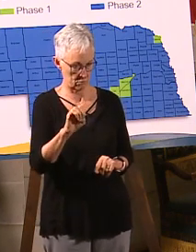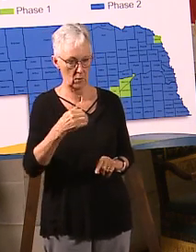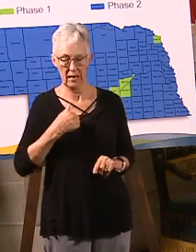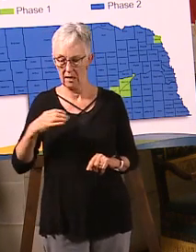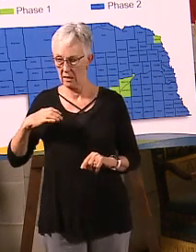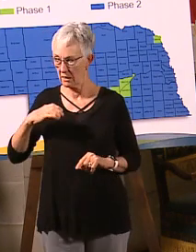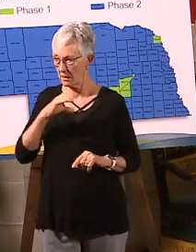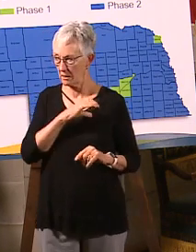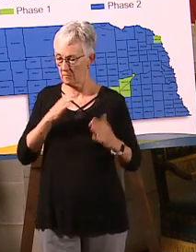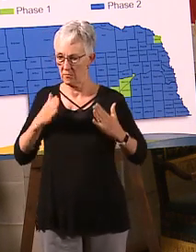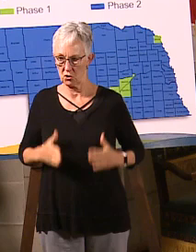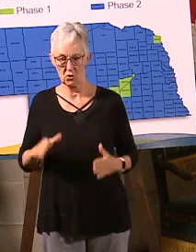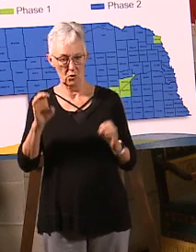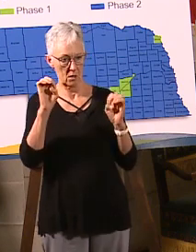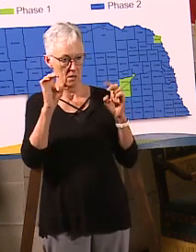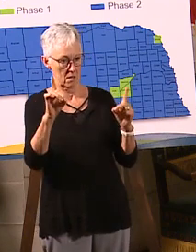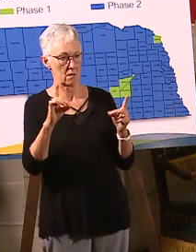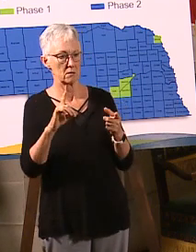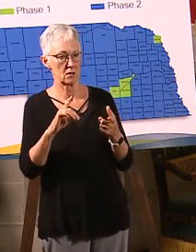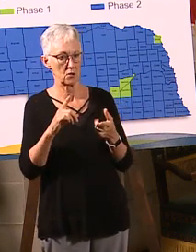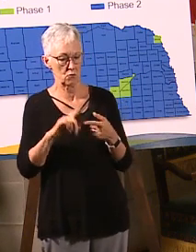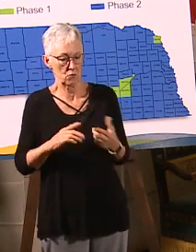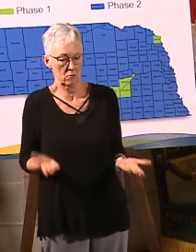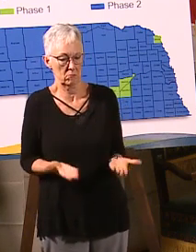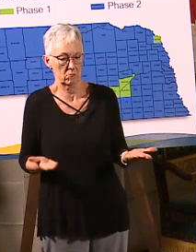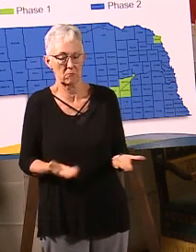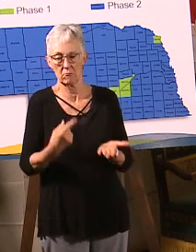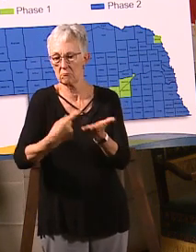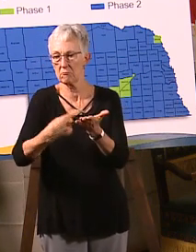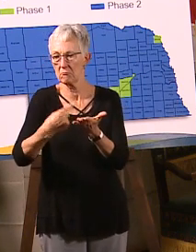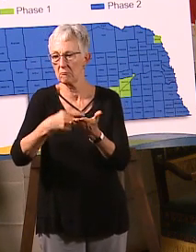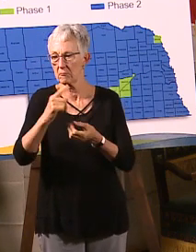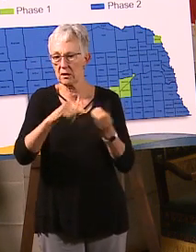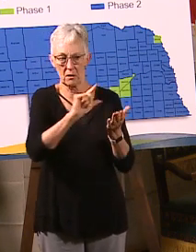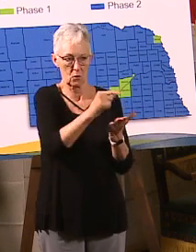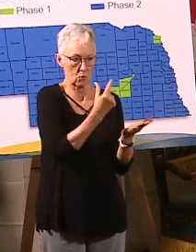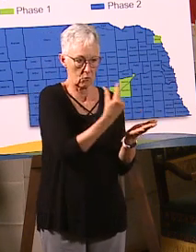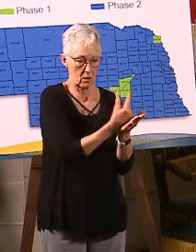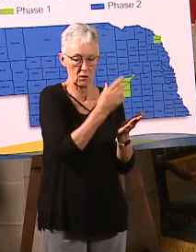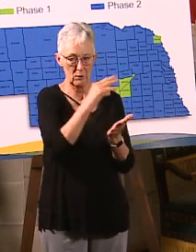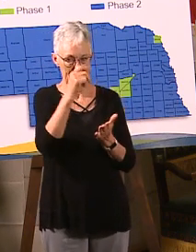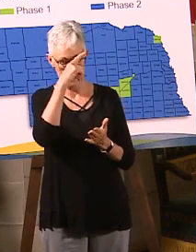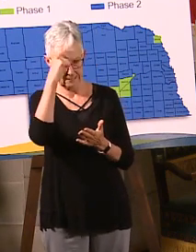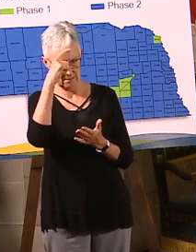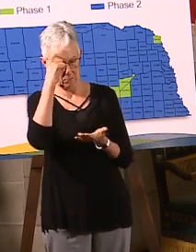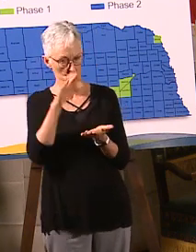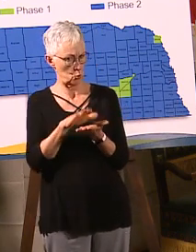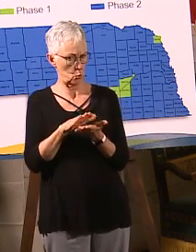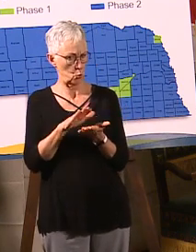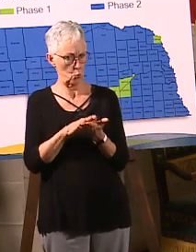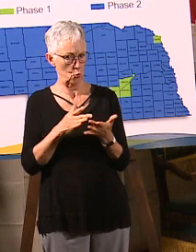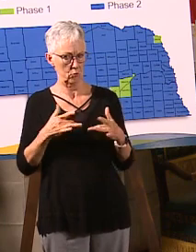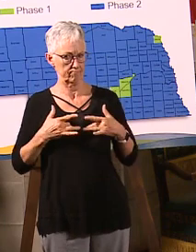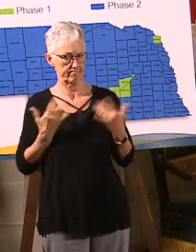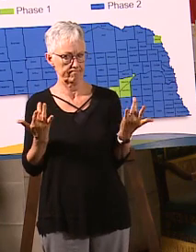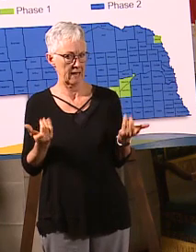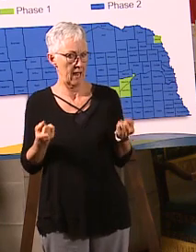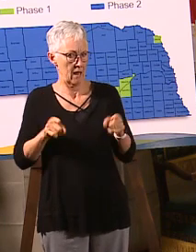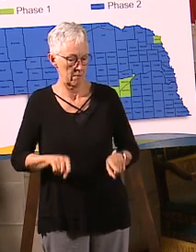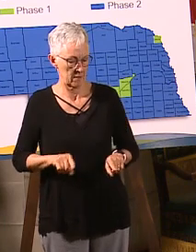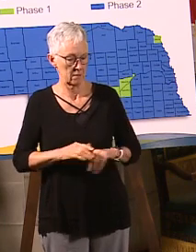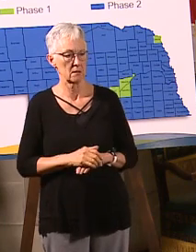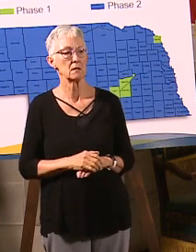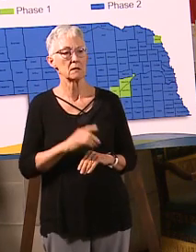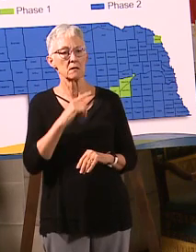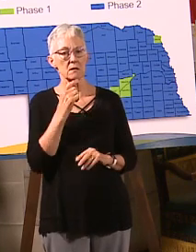to talk about graduations in summer school and how some of the loosening that we're going to be doing in most of the state is